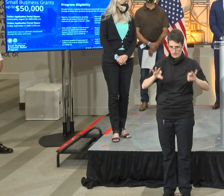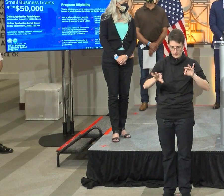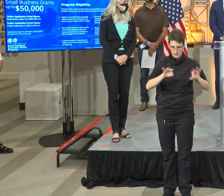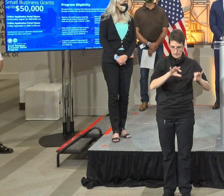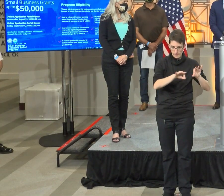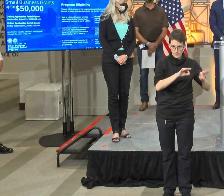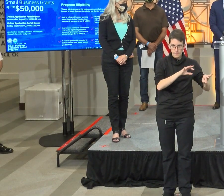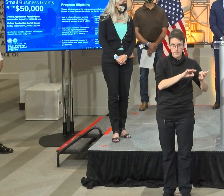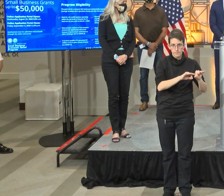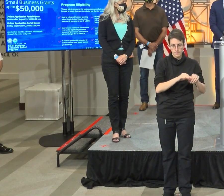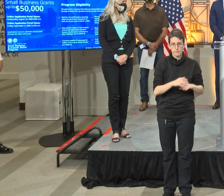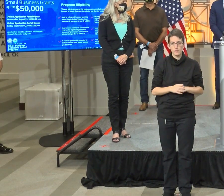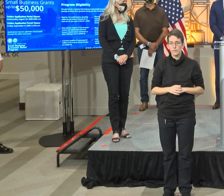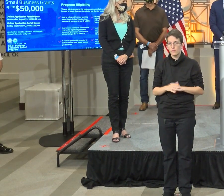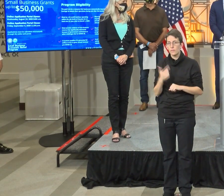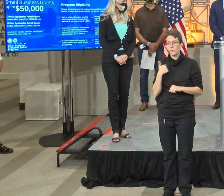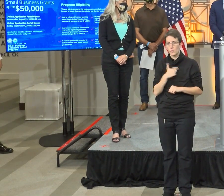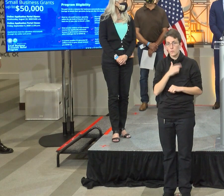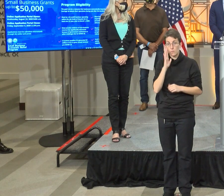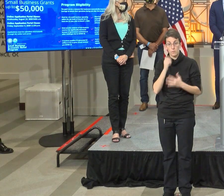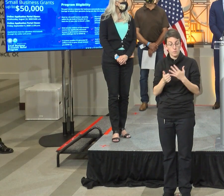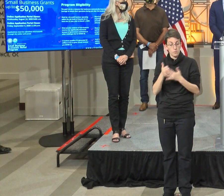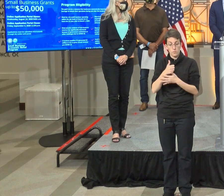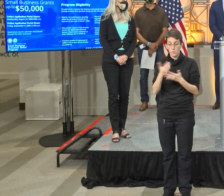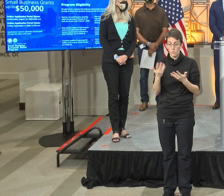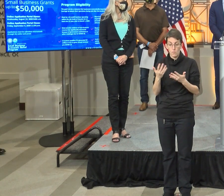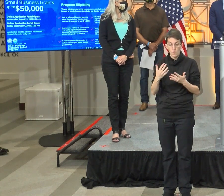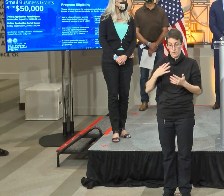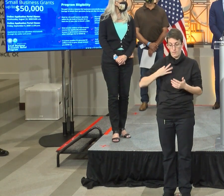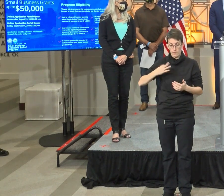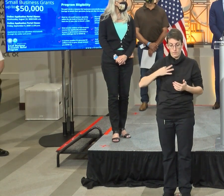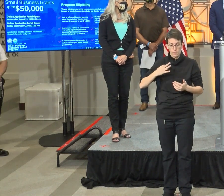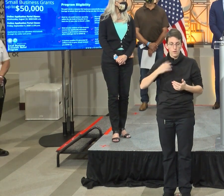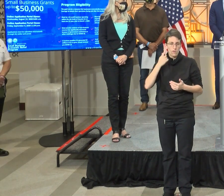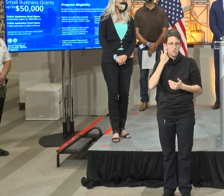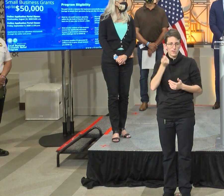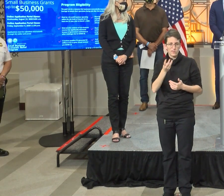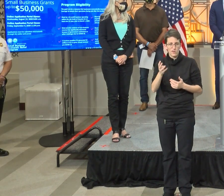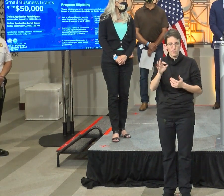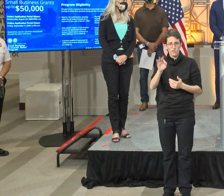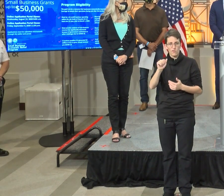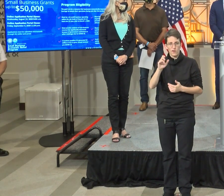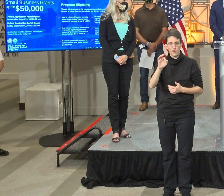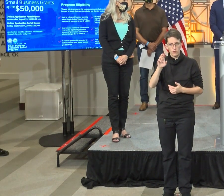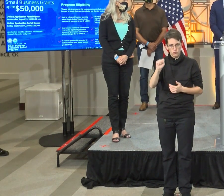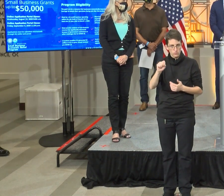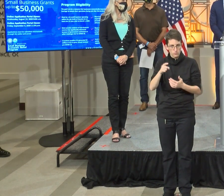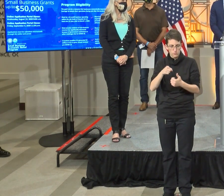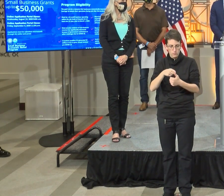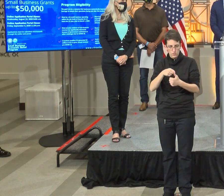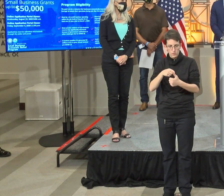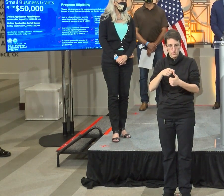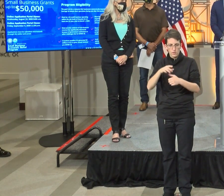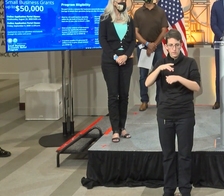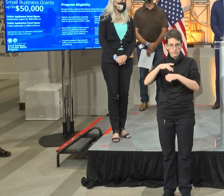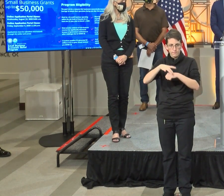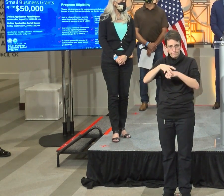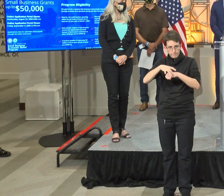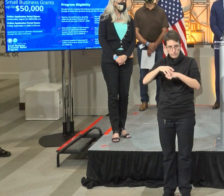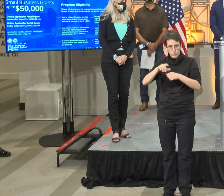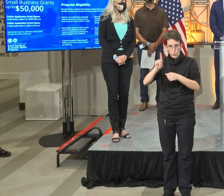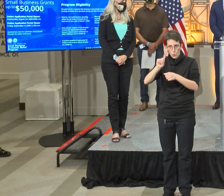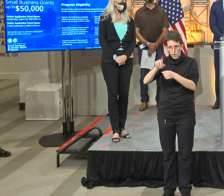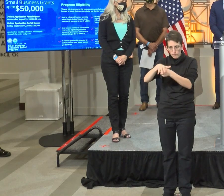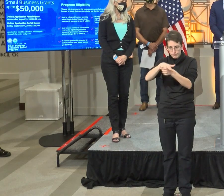selection process. We will prioritize applications based on several factors, including geography, to